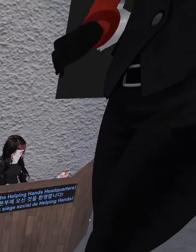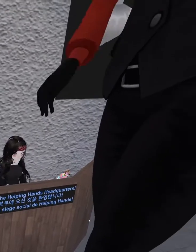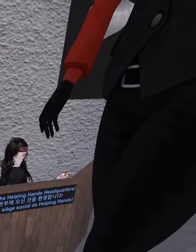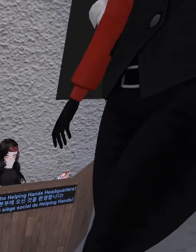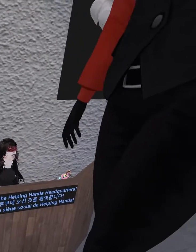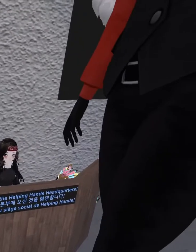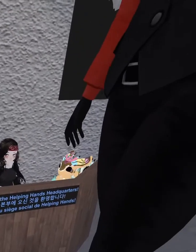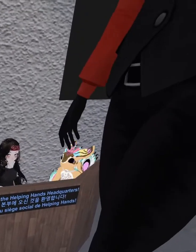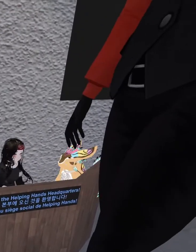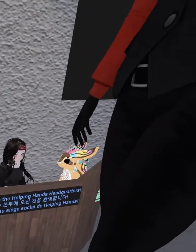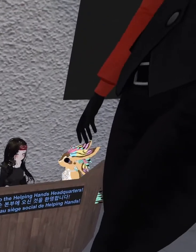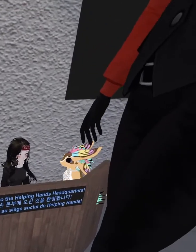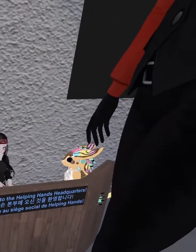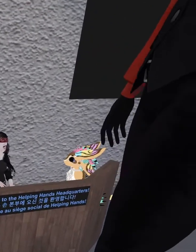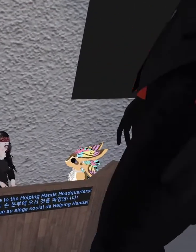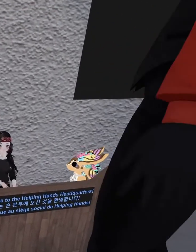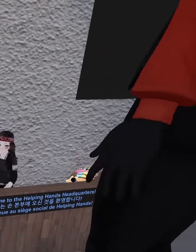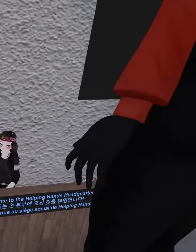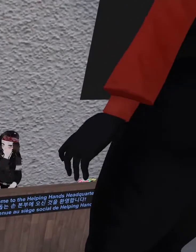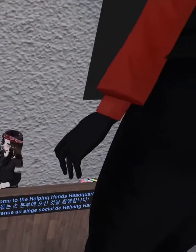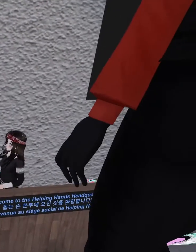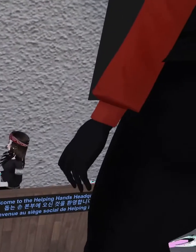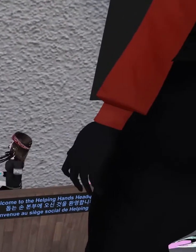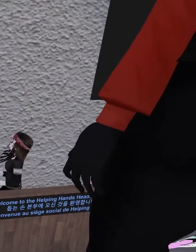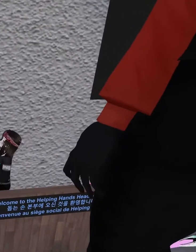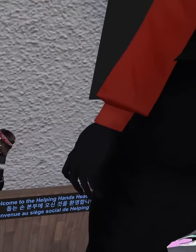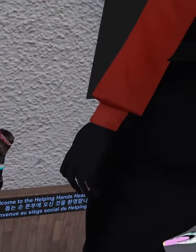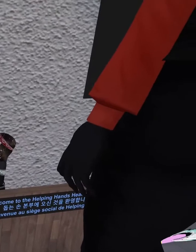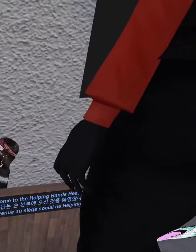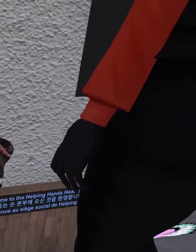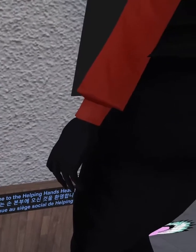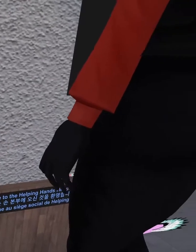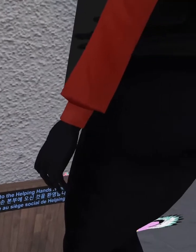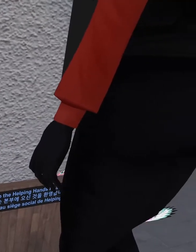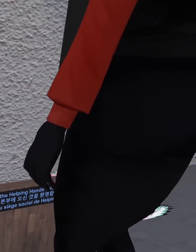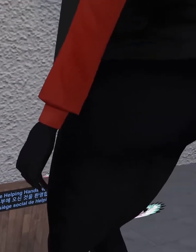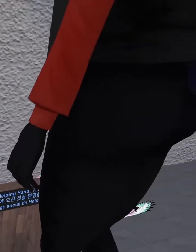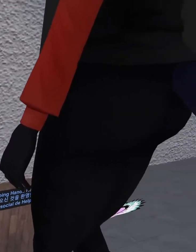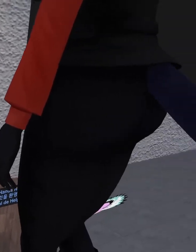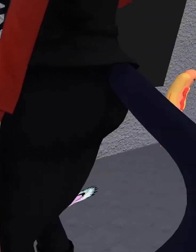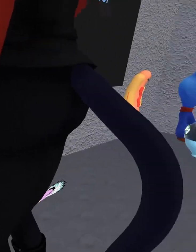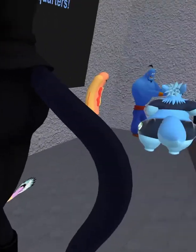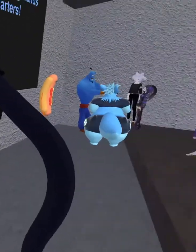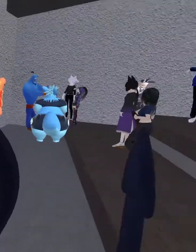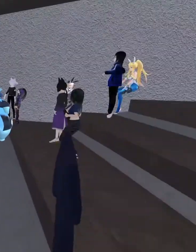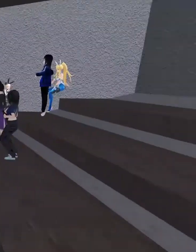in your ears because it's a that name. vibrate things, and he was born without them. So one of